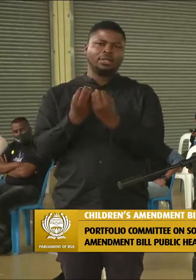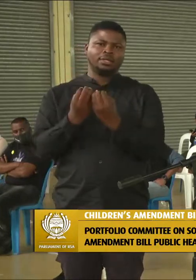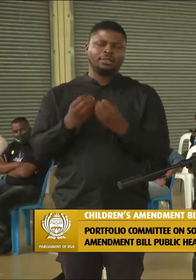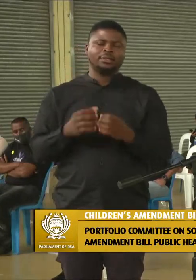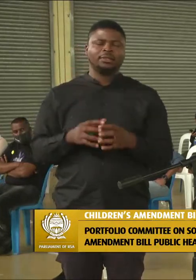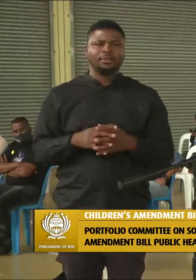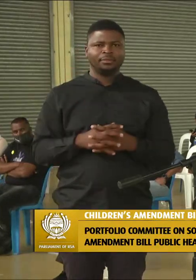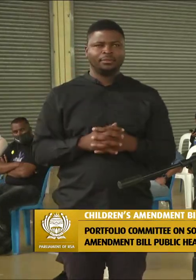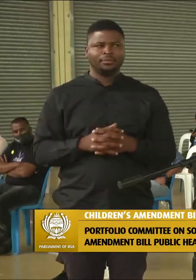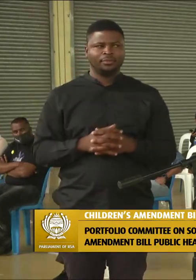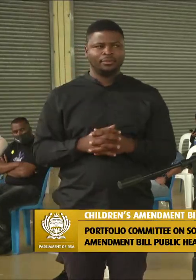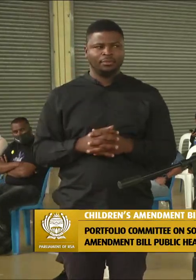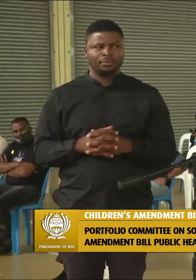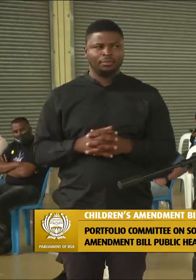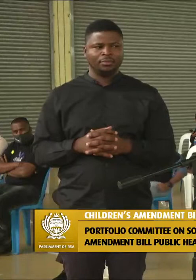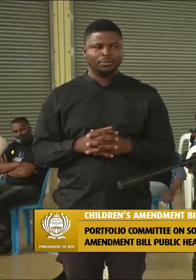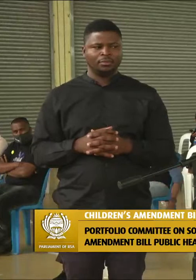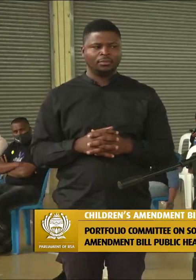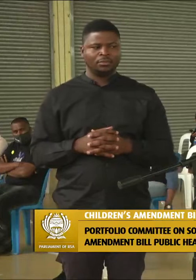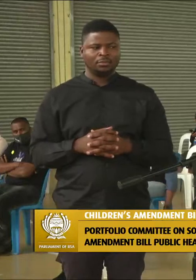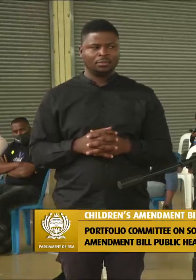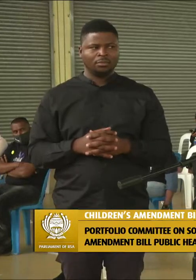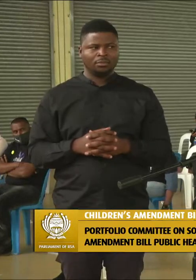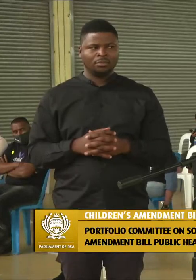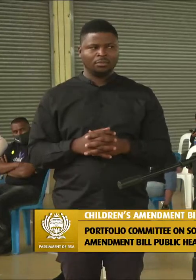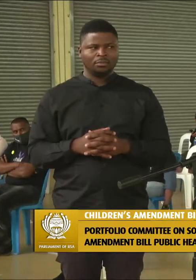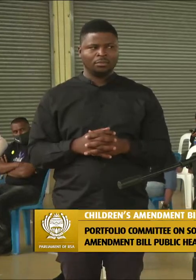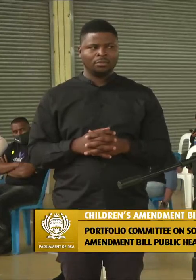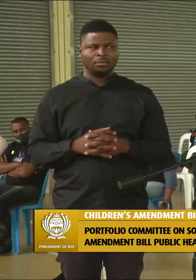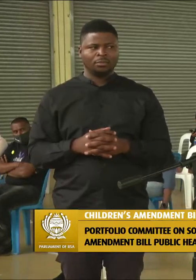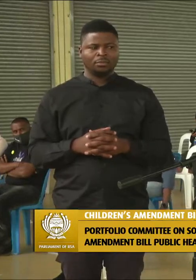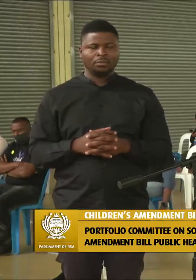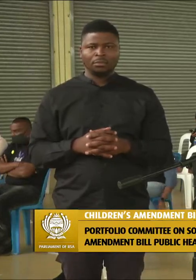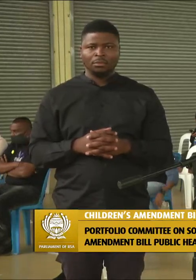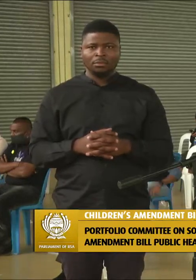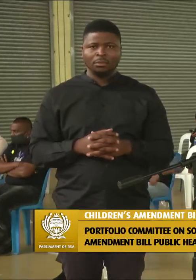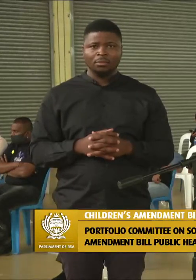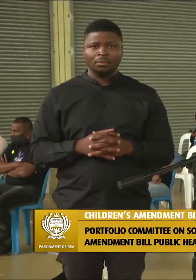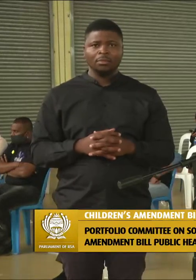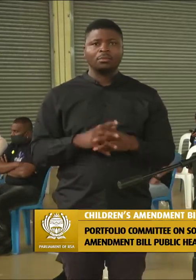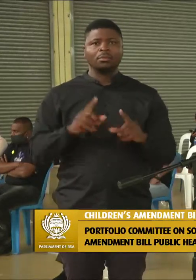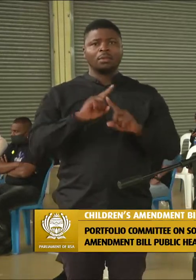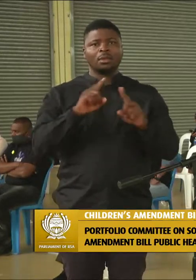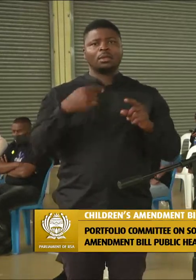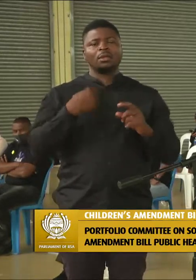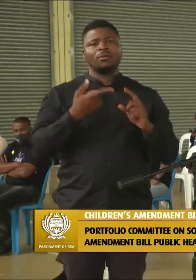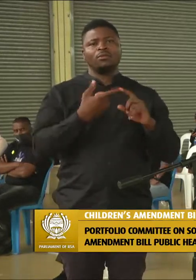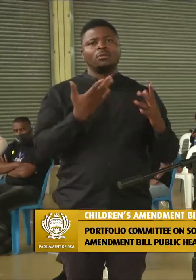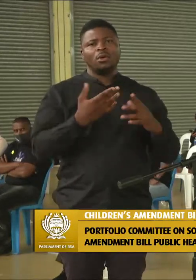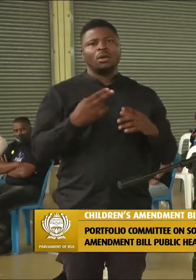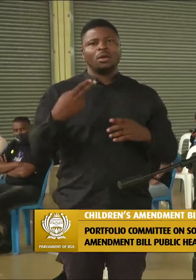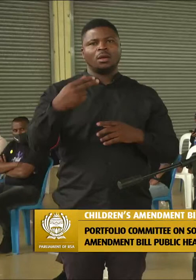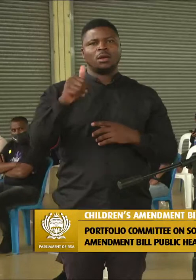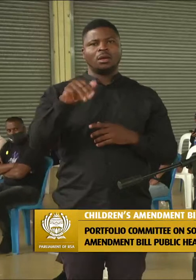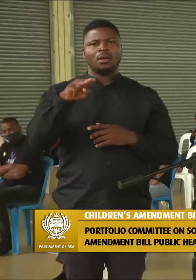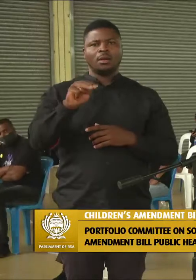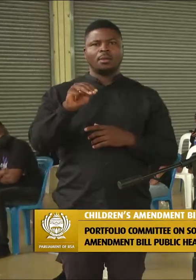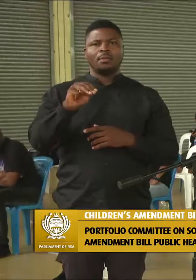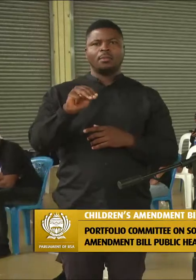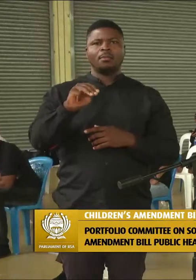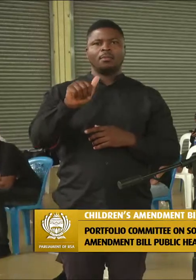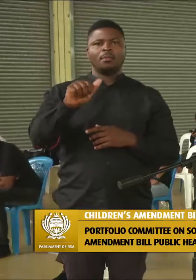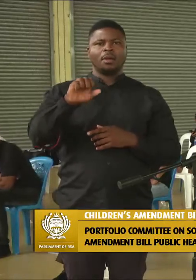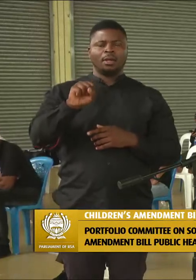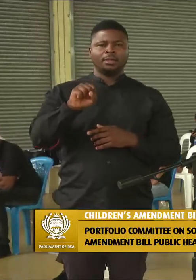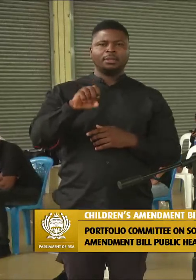ke ngokwami ke ngiphuma eHammersdale. I'm from Hammersdale. Ngifuna ukubonga kakhulu ioffice